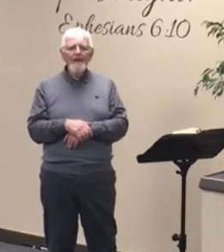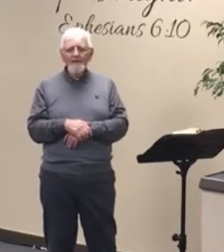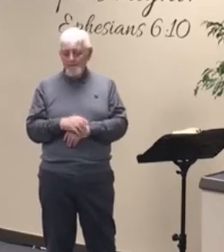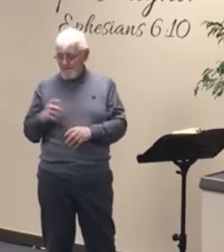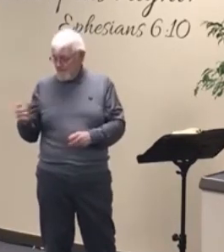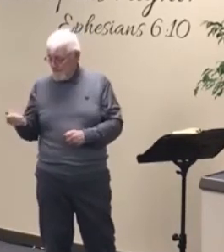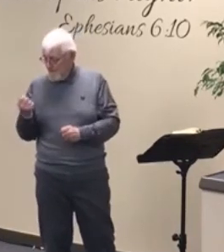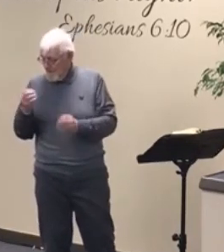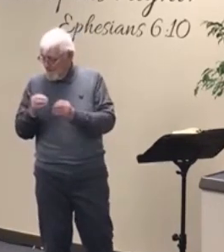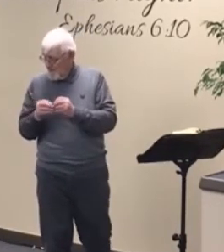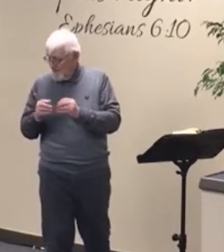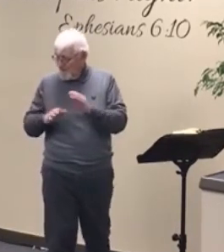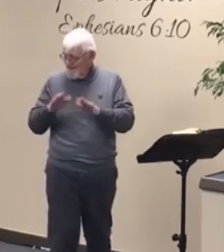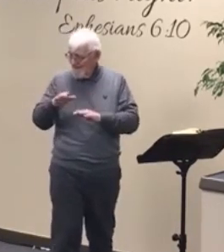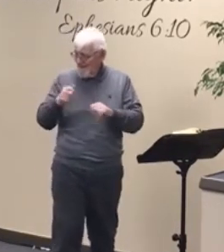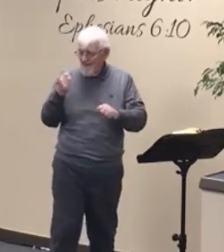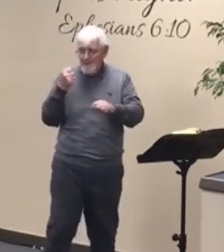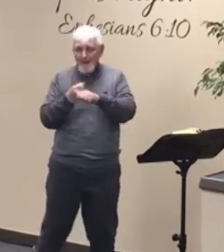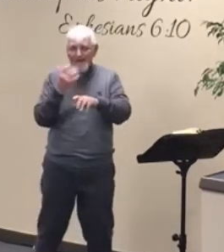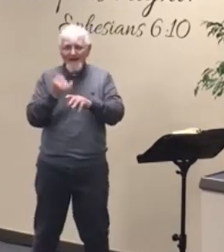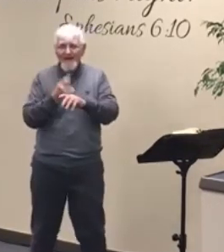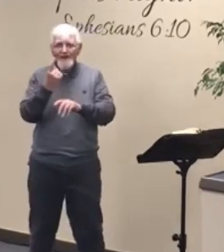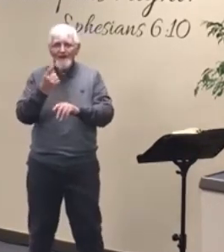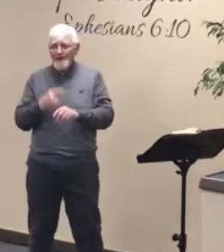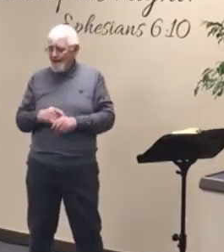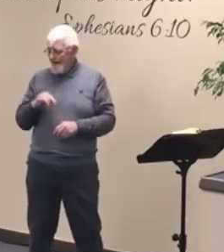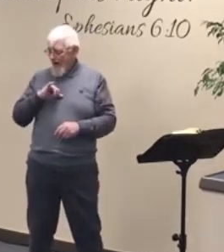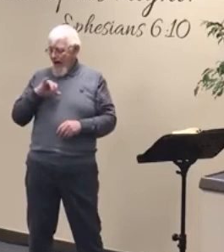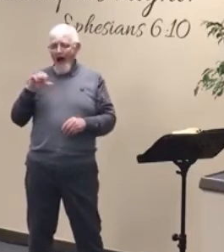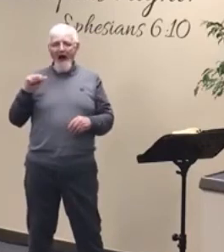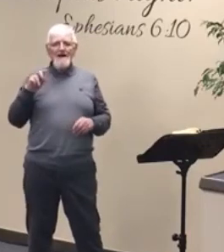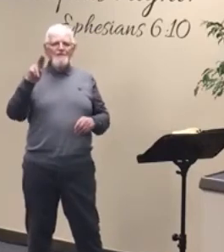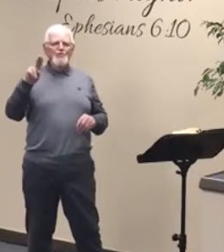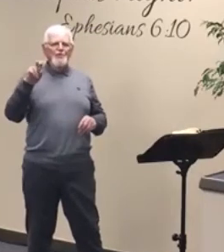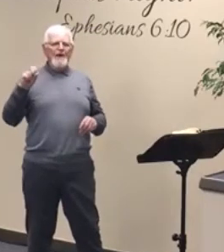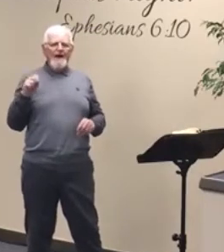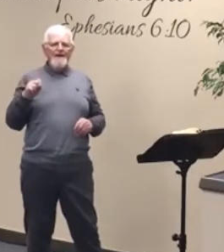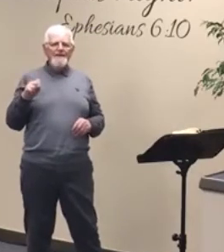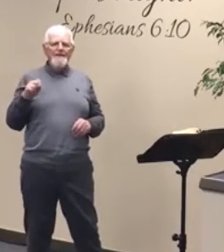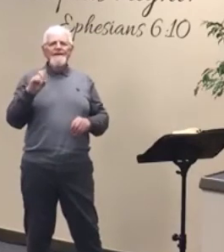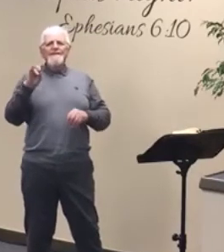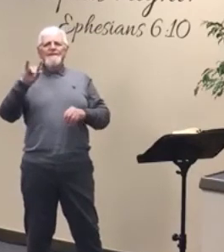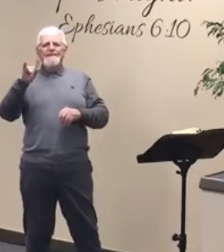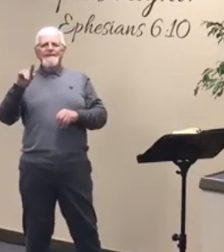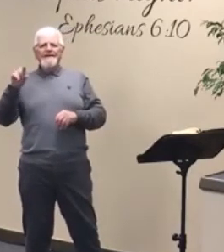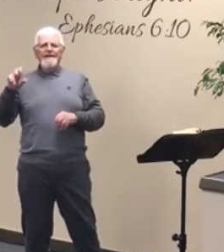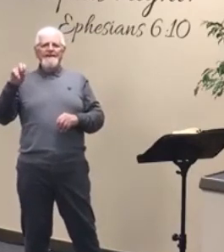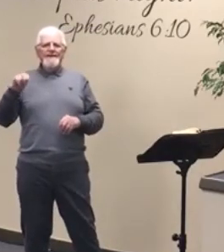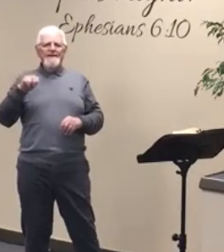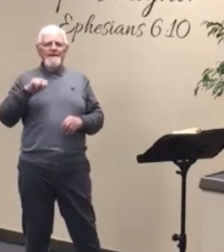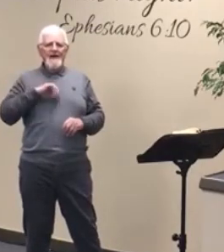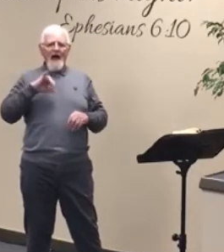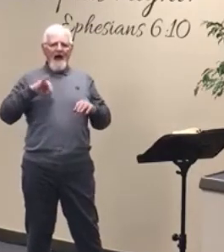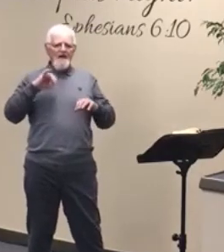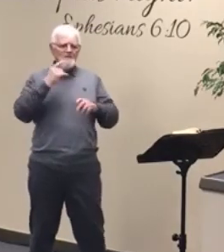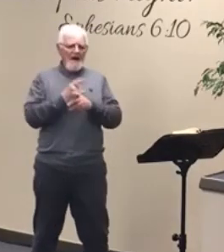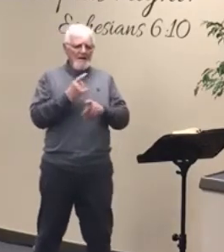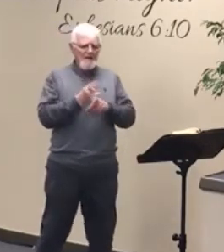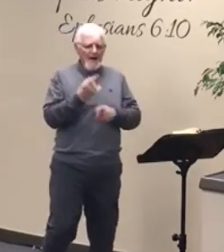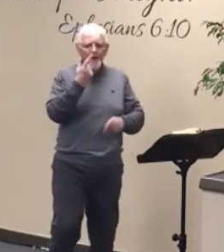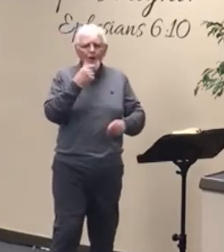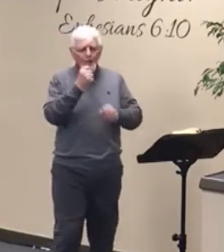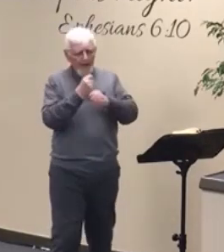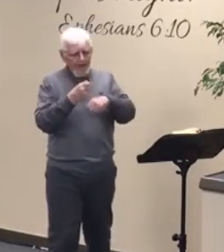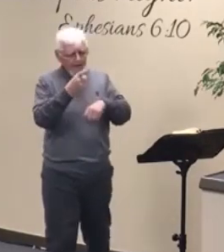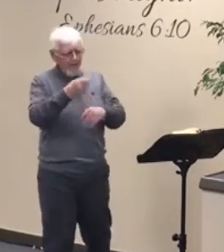step further and make sure I hit everybody. I'm a U.S. citizen, and I have my rights. Who made you? Born in the USA.